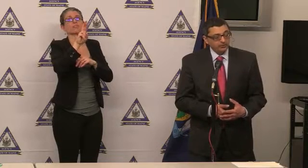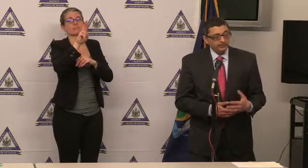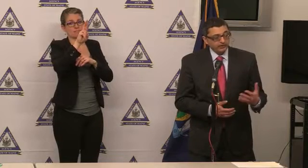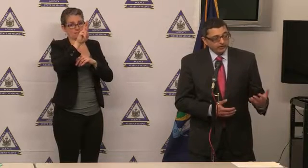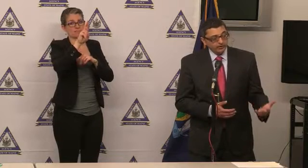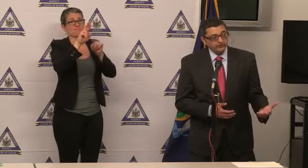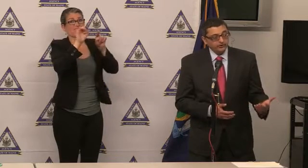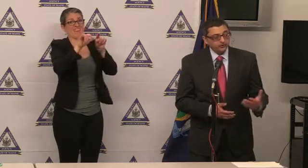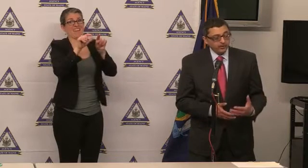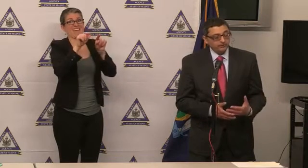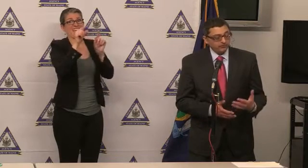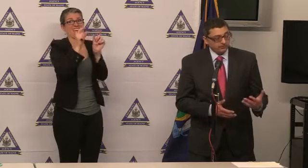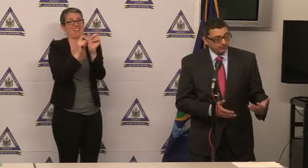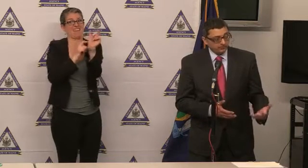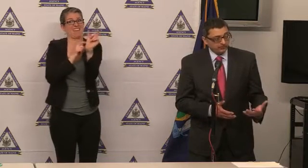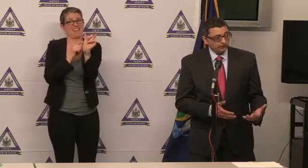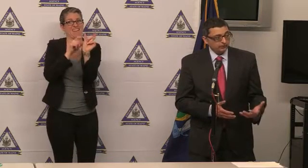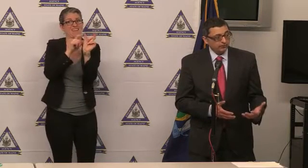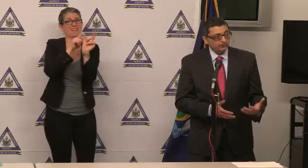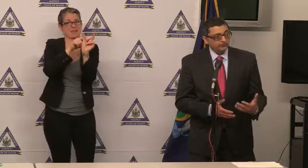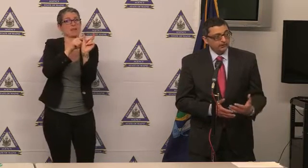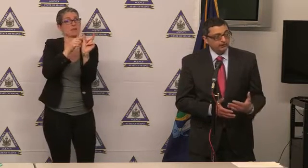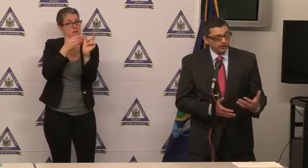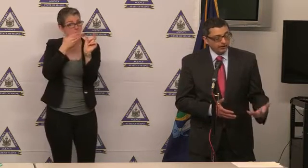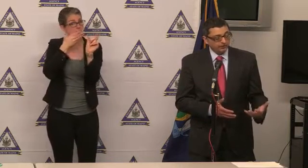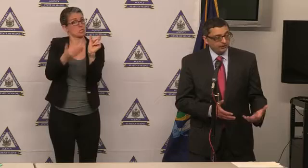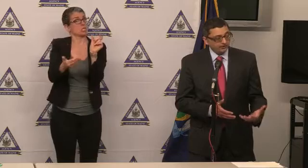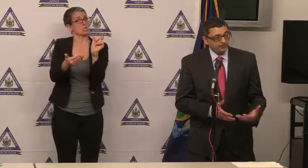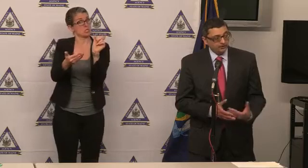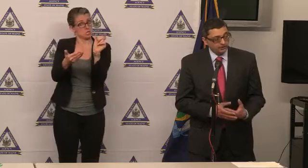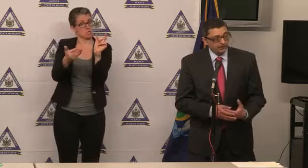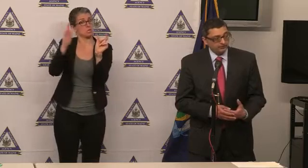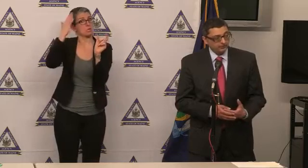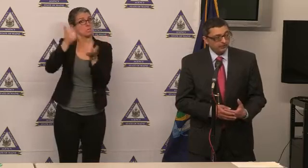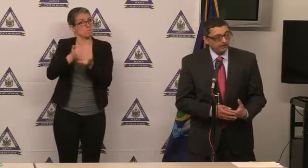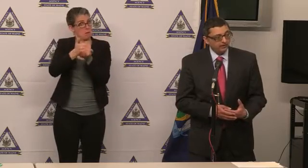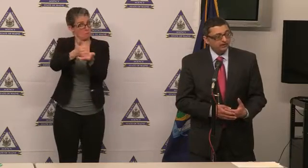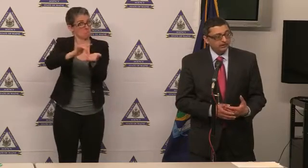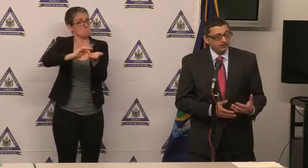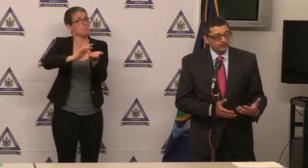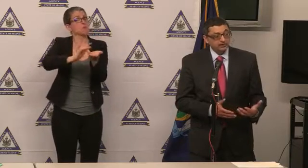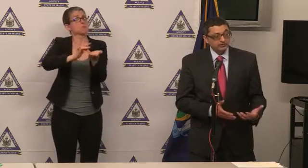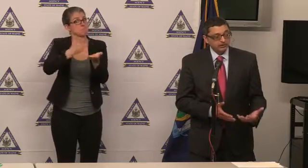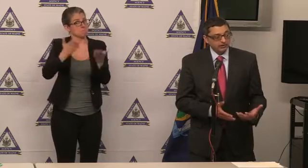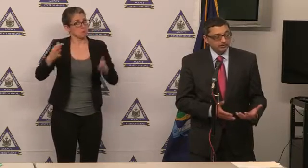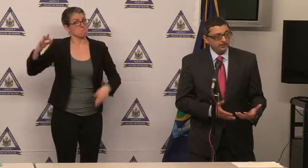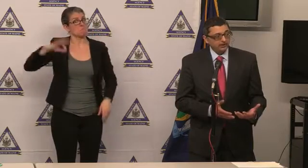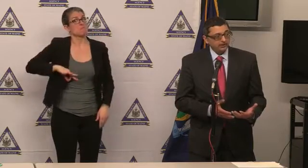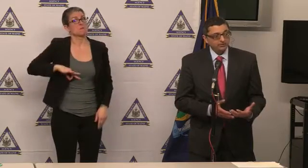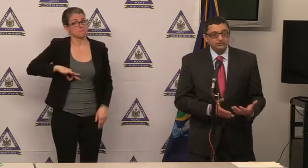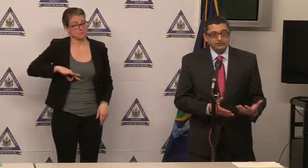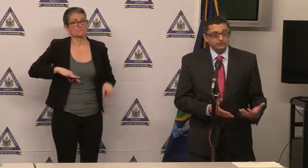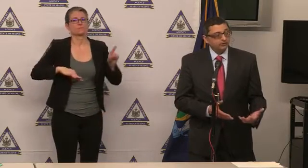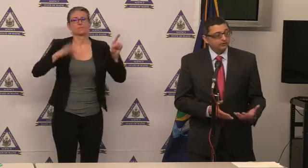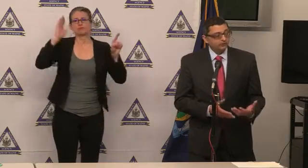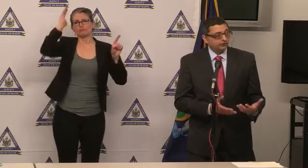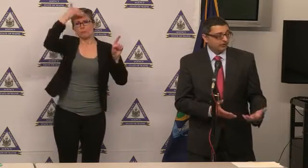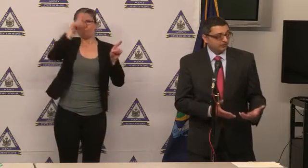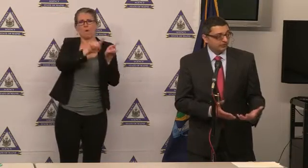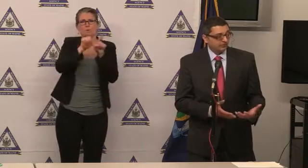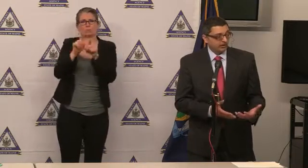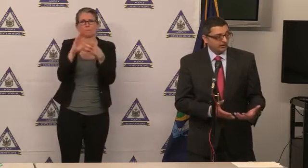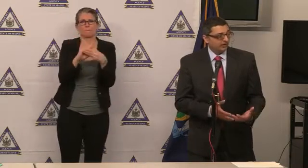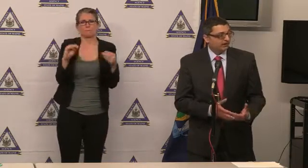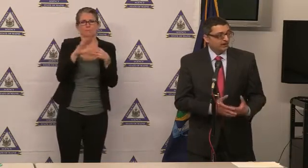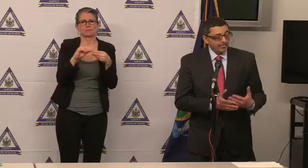The president also referenced the potential use of another drug that's been around for a while called chloroquine, which is used in the treatment